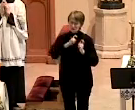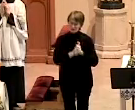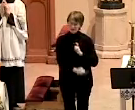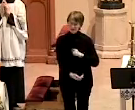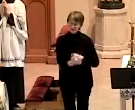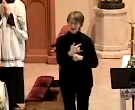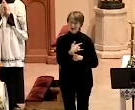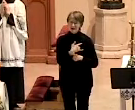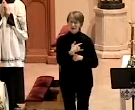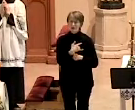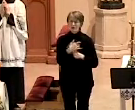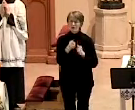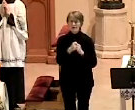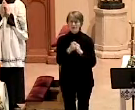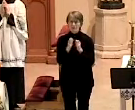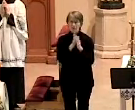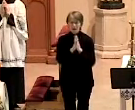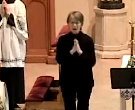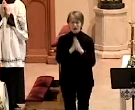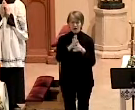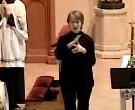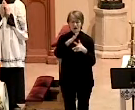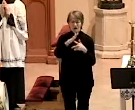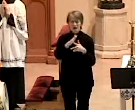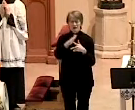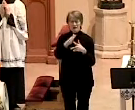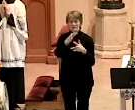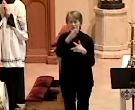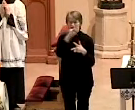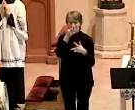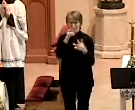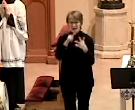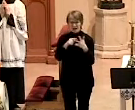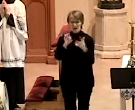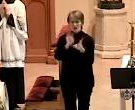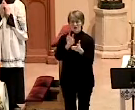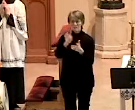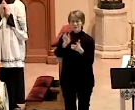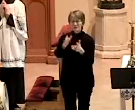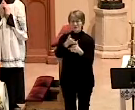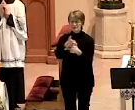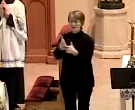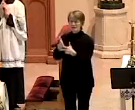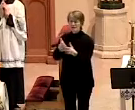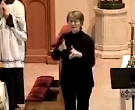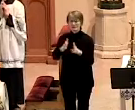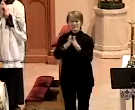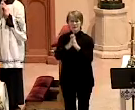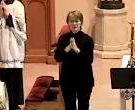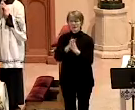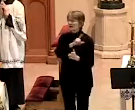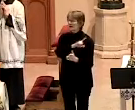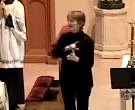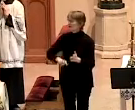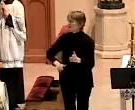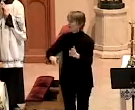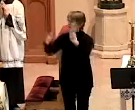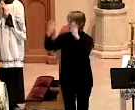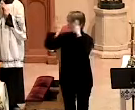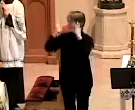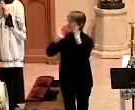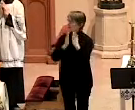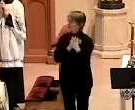the practices of prayer, fasting, and almsgiving. Let us pray to the Lord. Lord, hear our